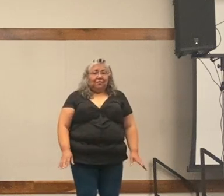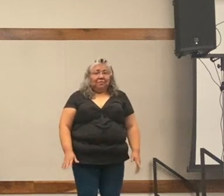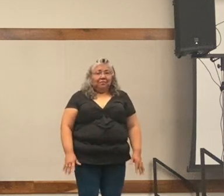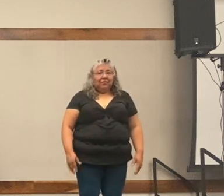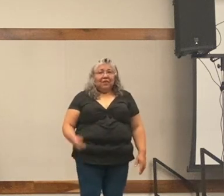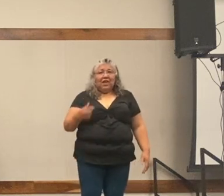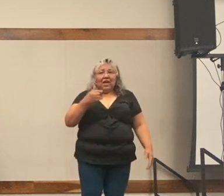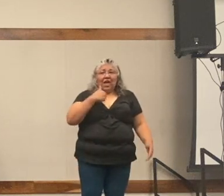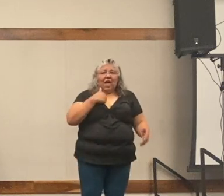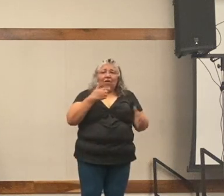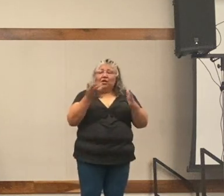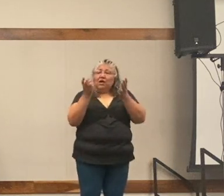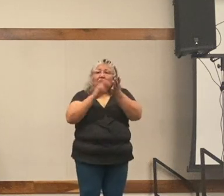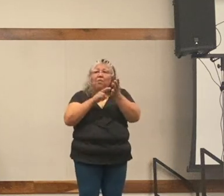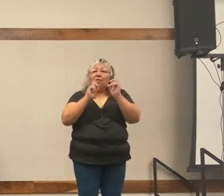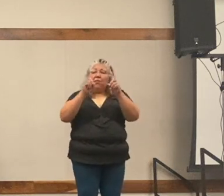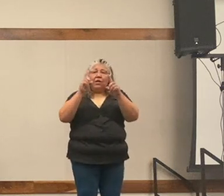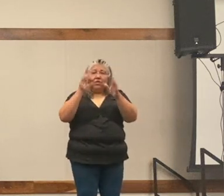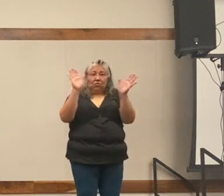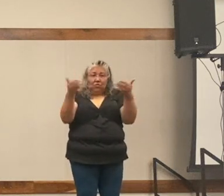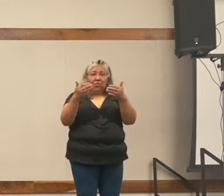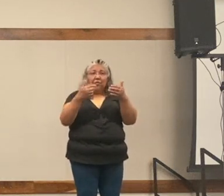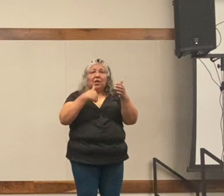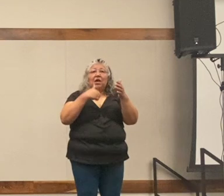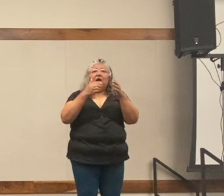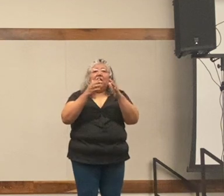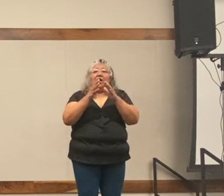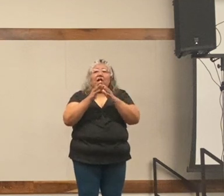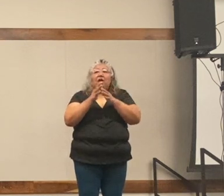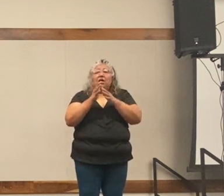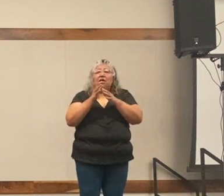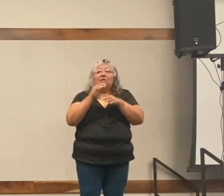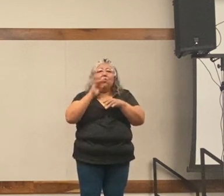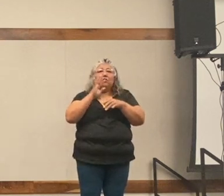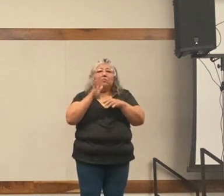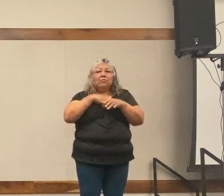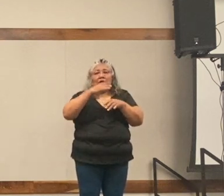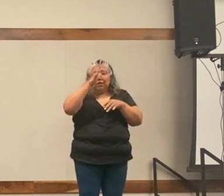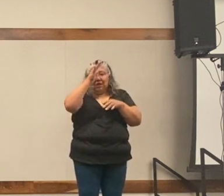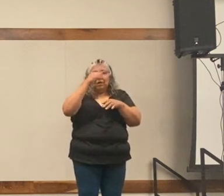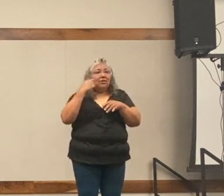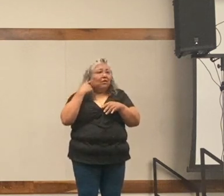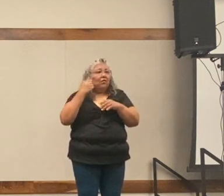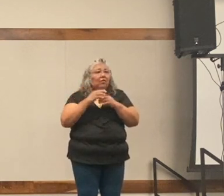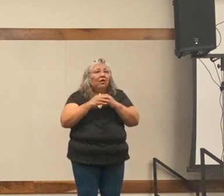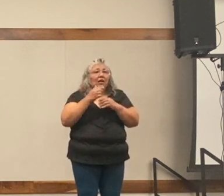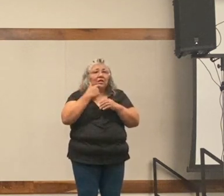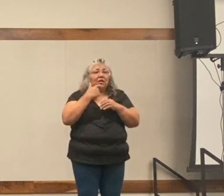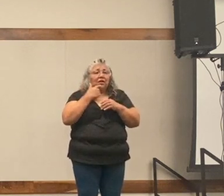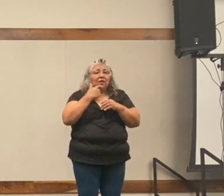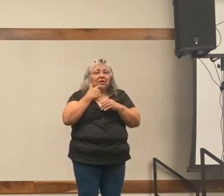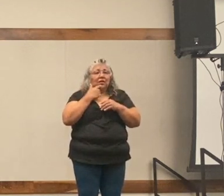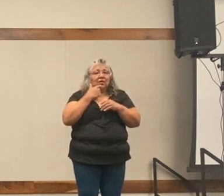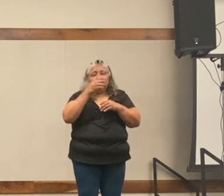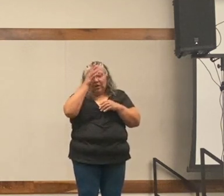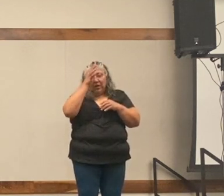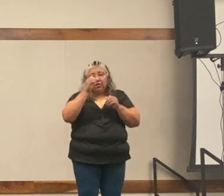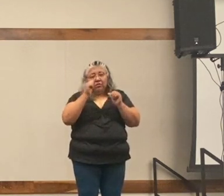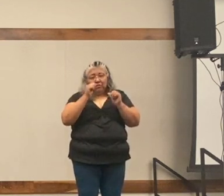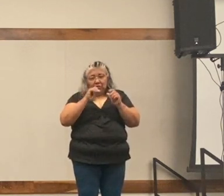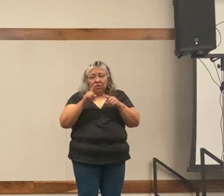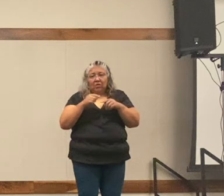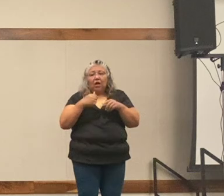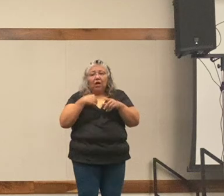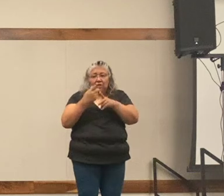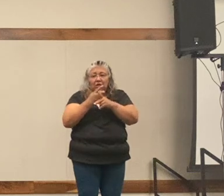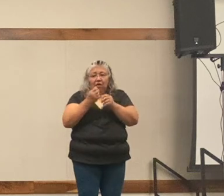So I got right back up and I went back into the room and I whispered in my dad's ear and I said, Dad, you can go. I'll